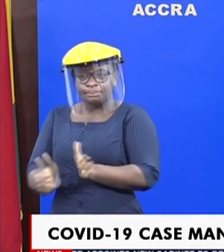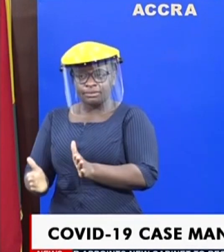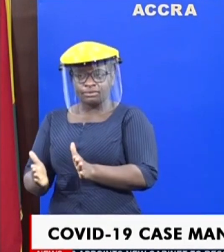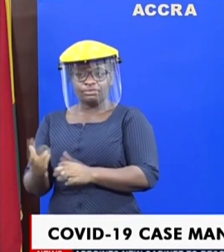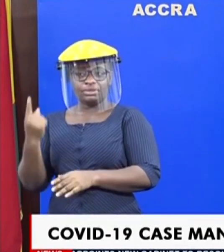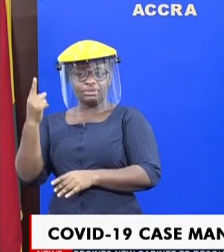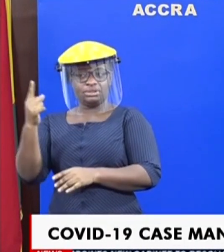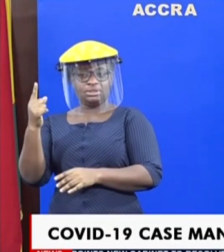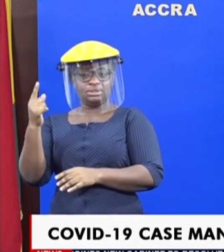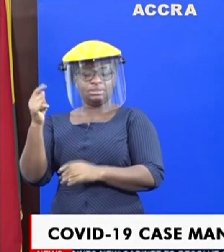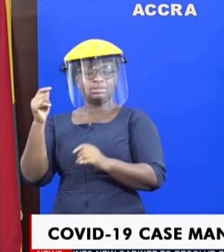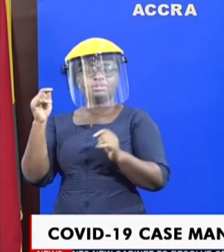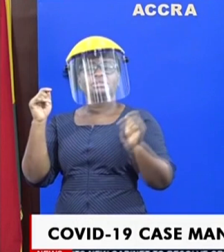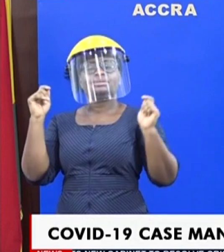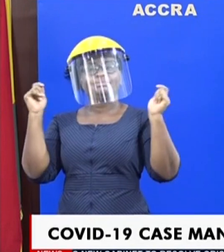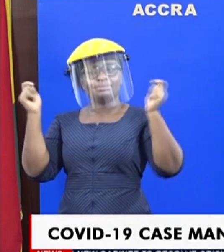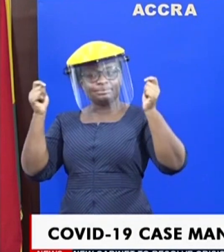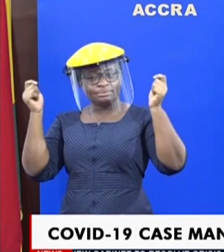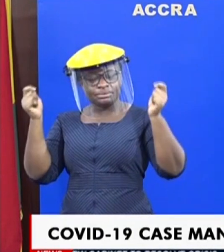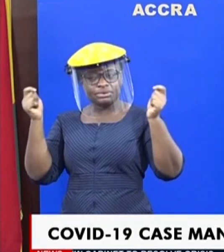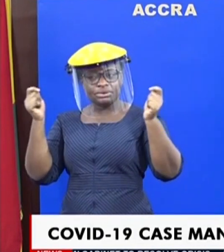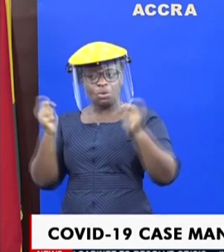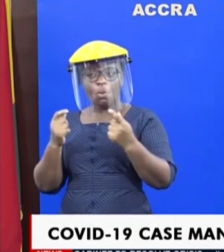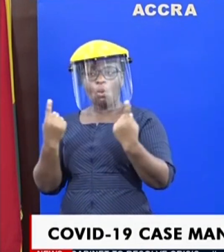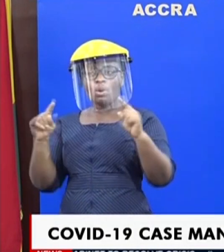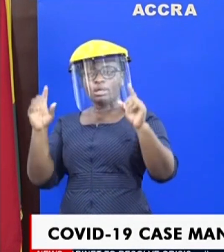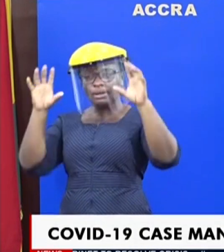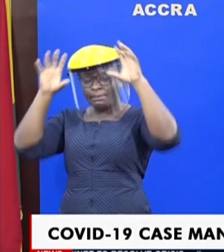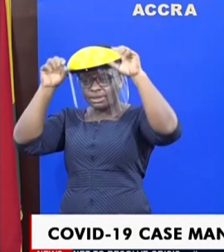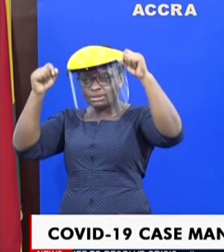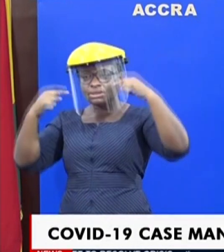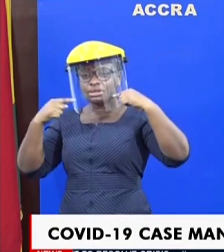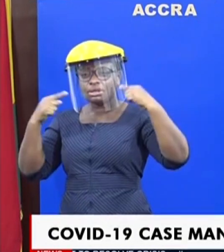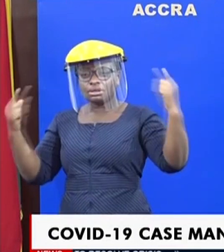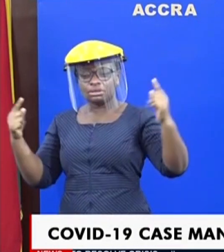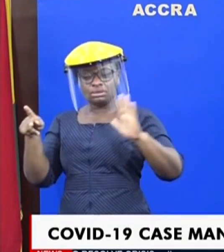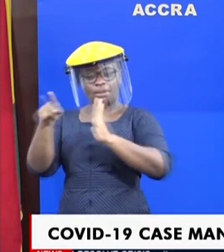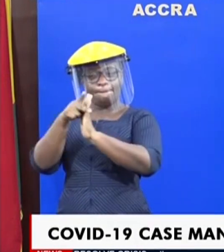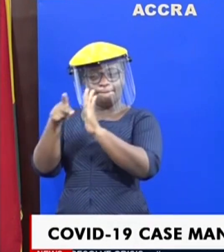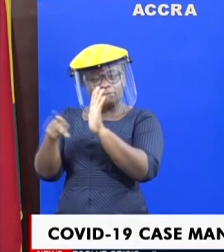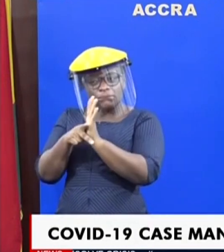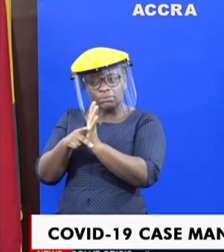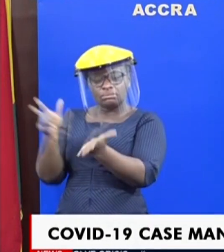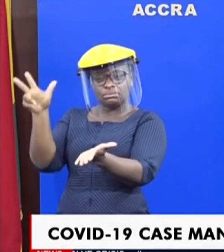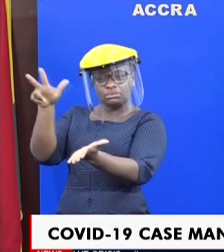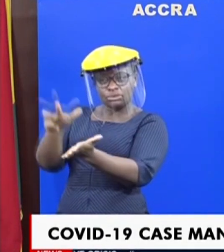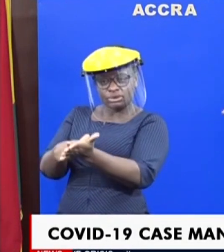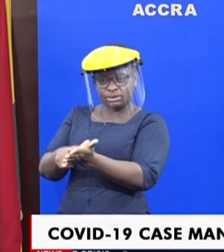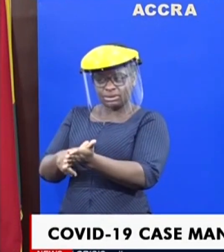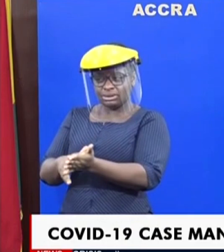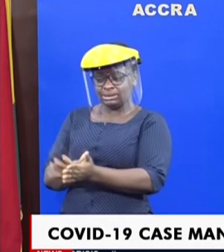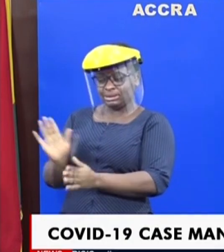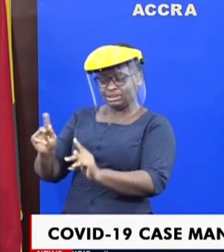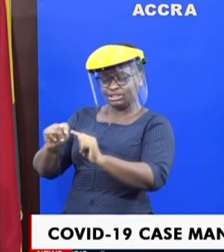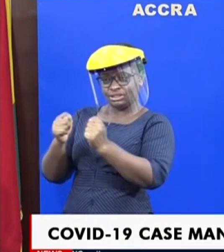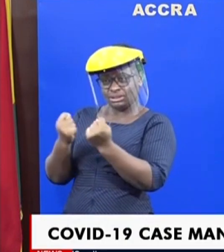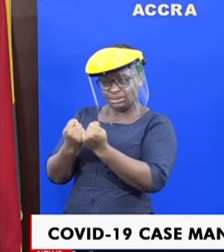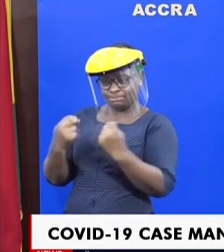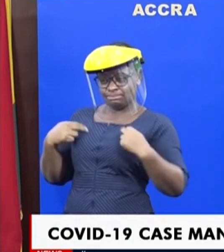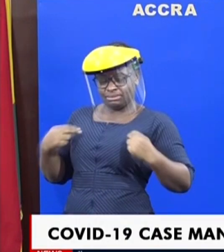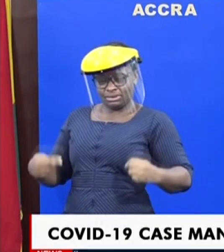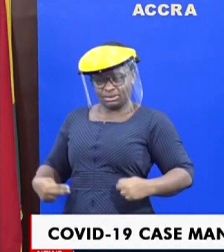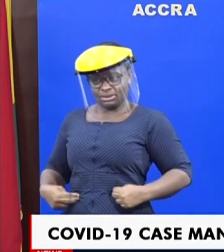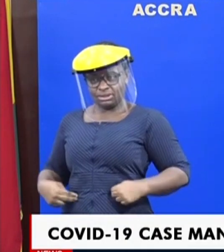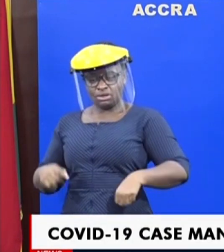these tournaments. And so what the president announced is the policy approval that these teams, the Ghana Health Service, the